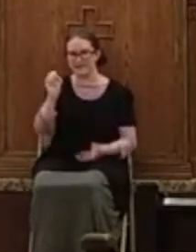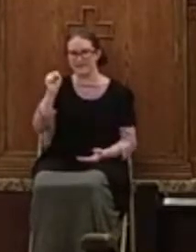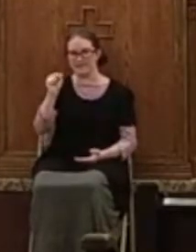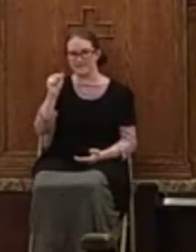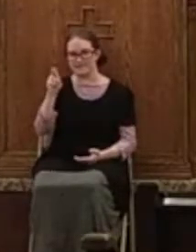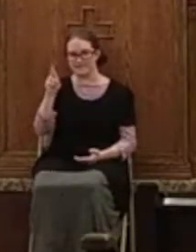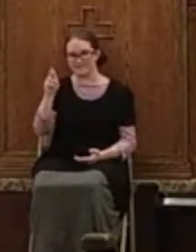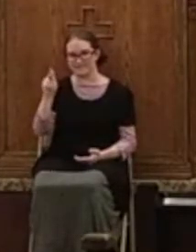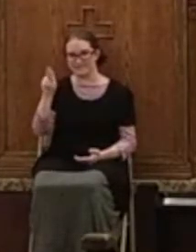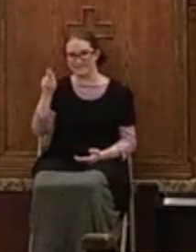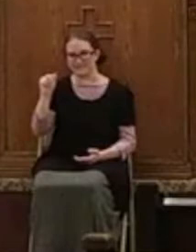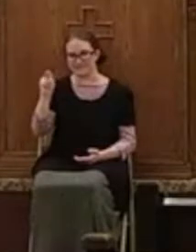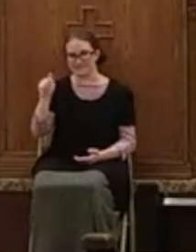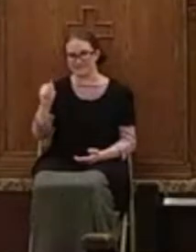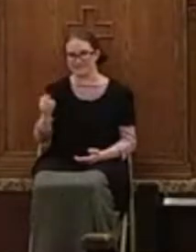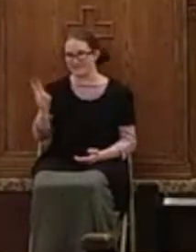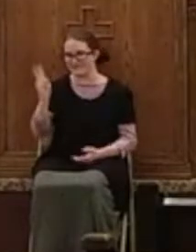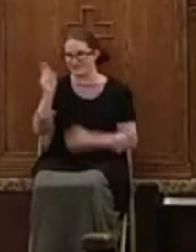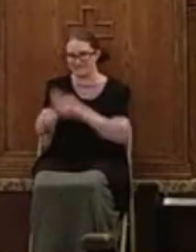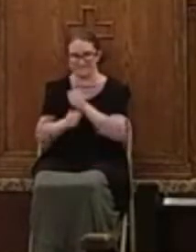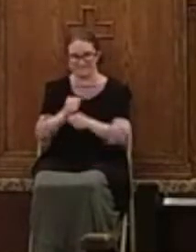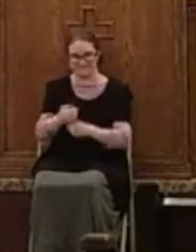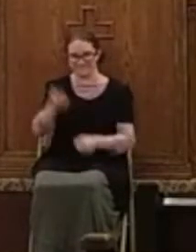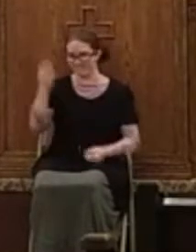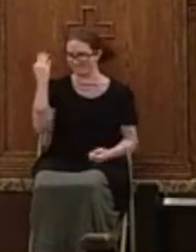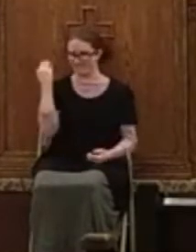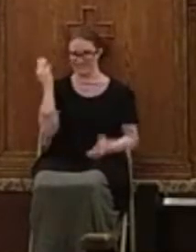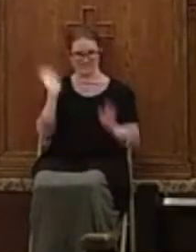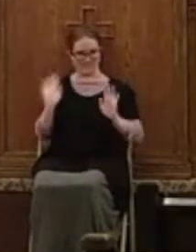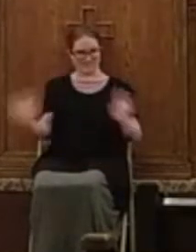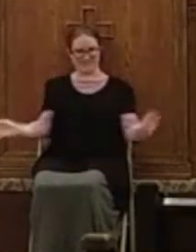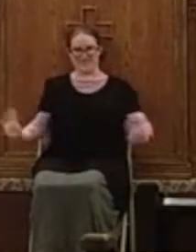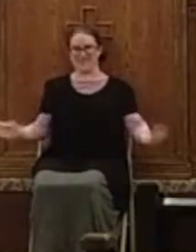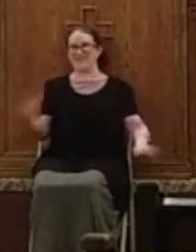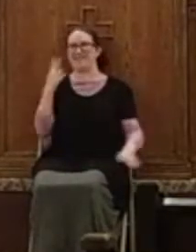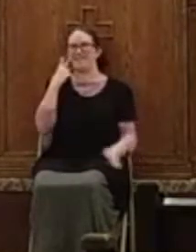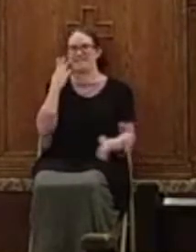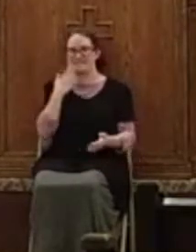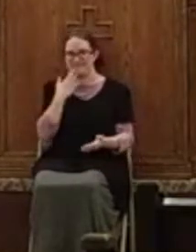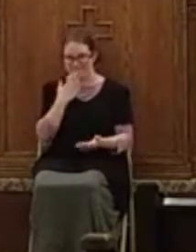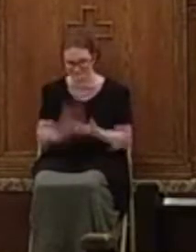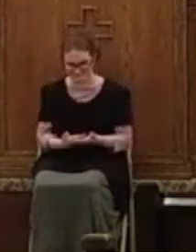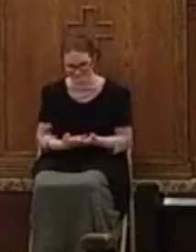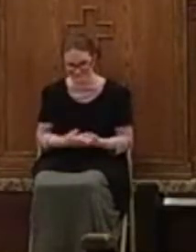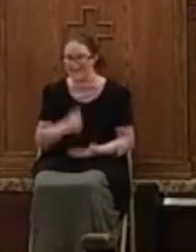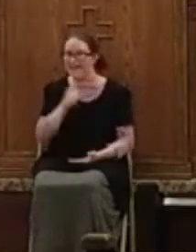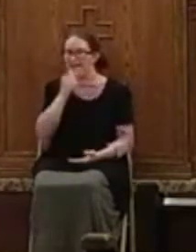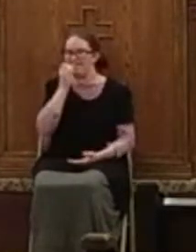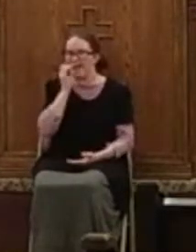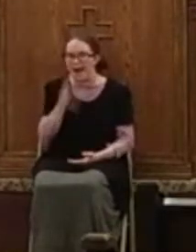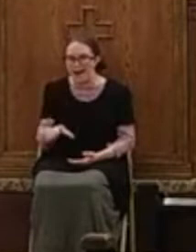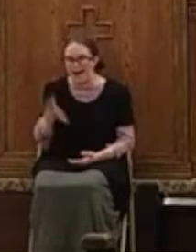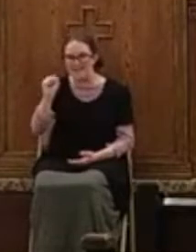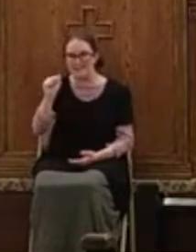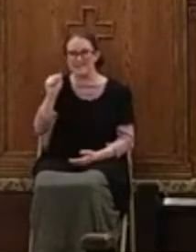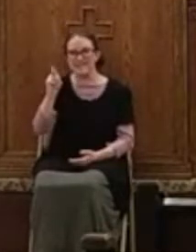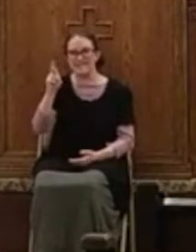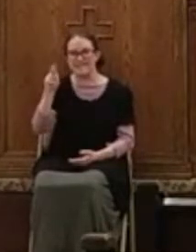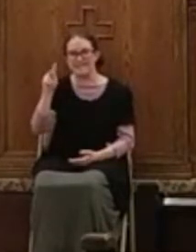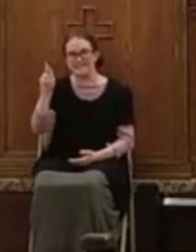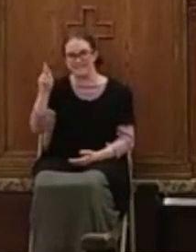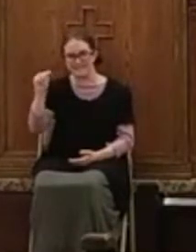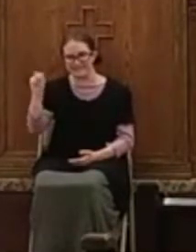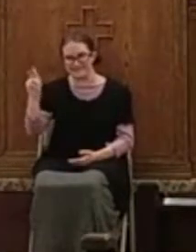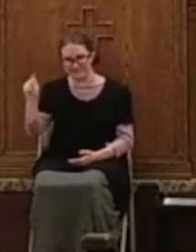somebody gave you 6 years ago looks good. And I can't stand sauerkraut, but on that